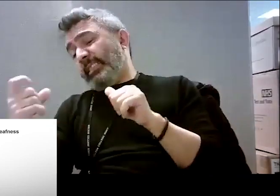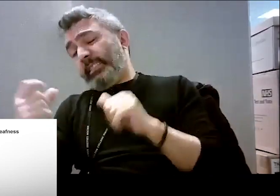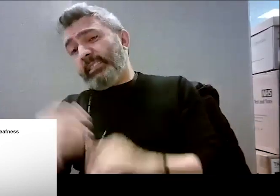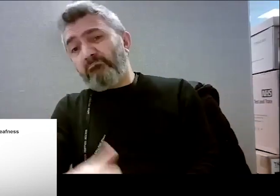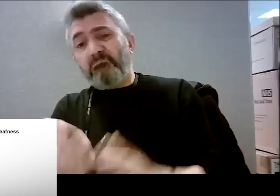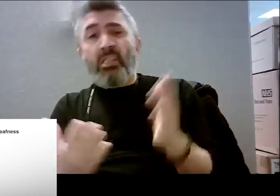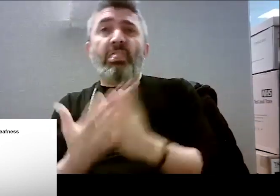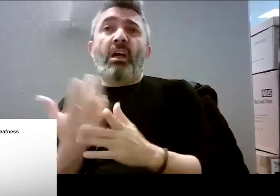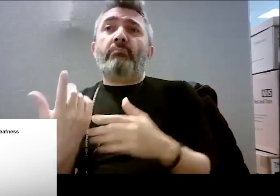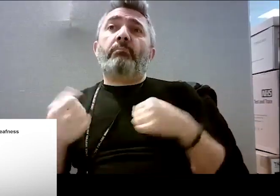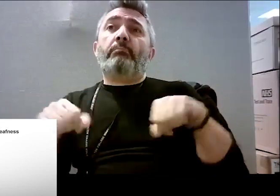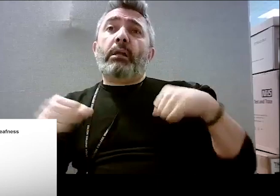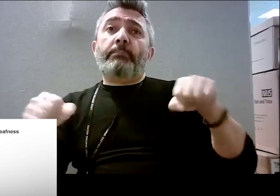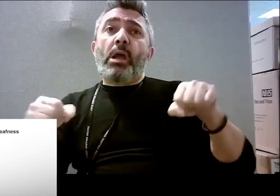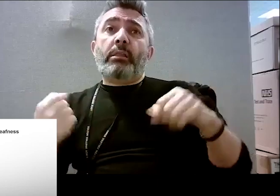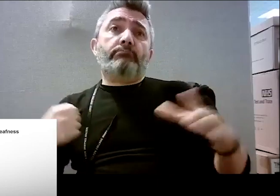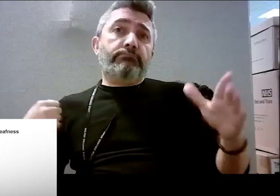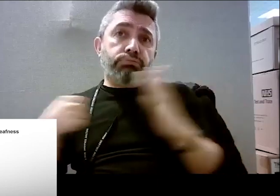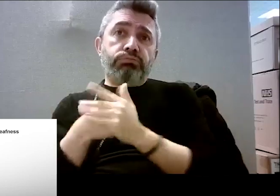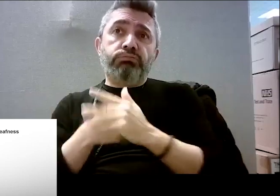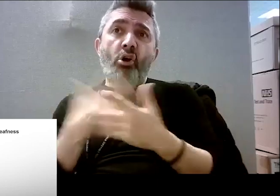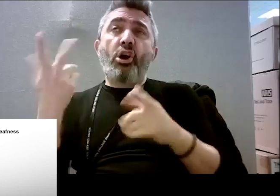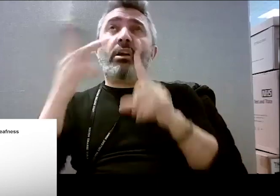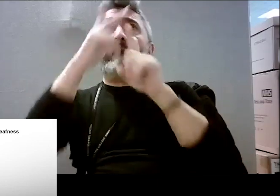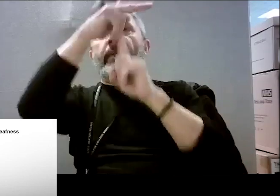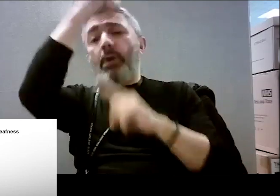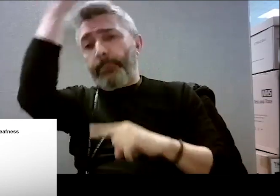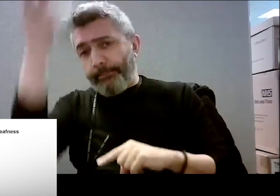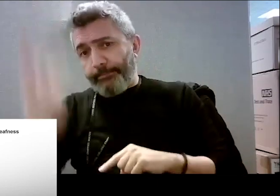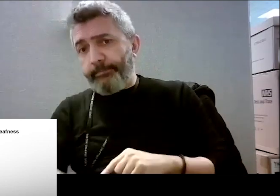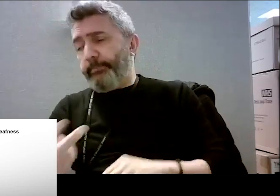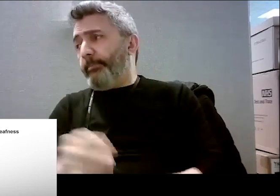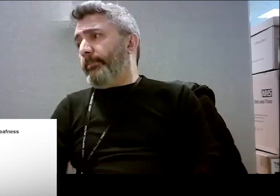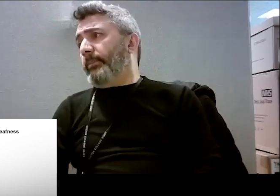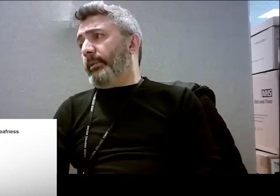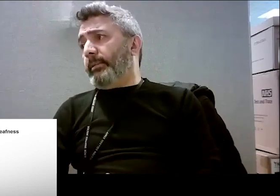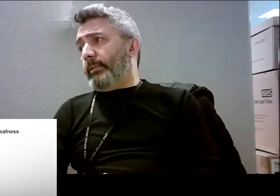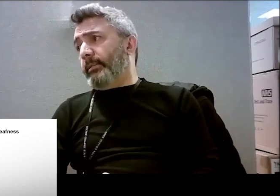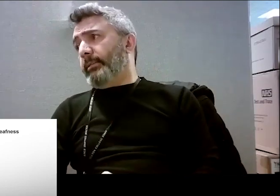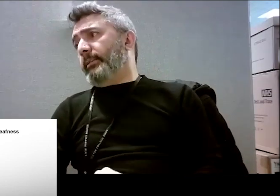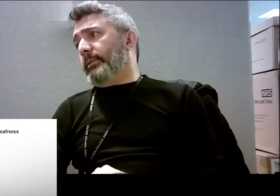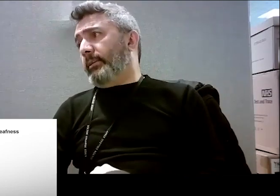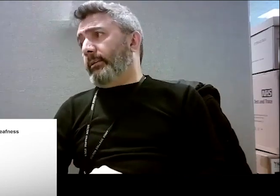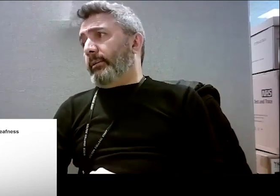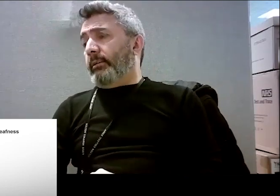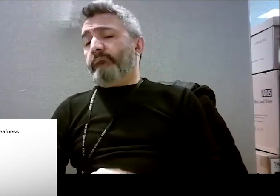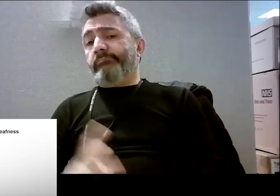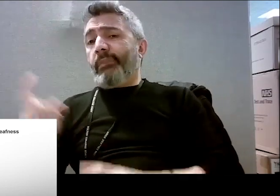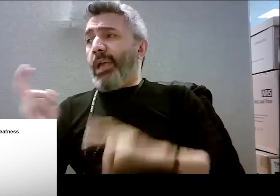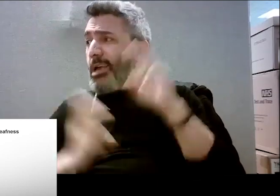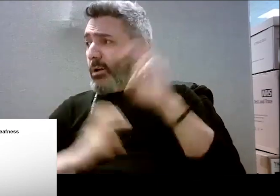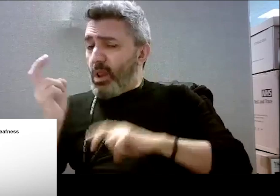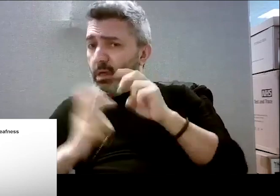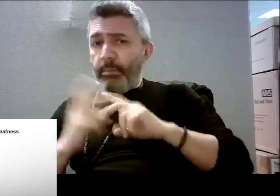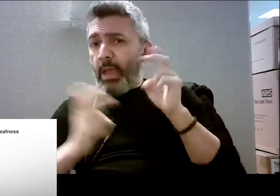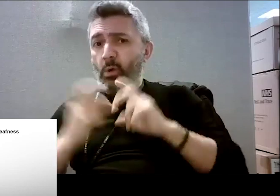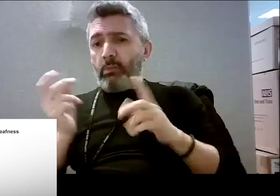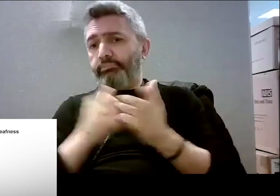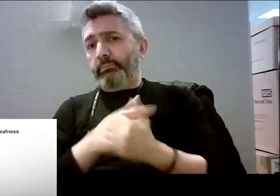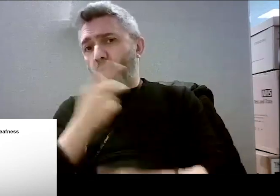It could be through trauma or accidents. So if you fell from a great height, maybe, or if you're in